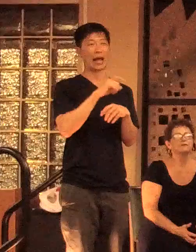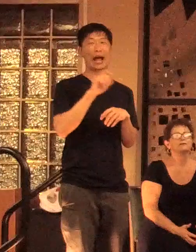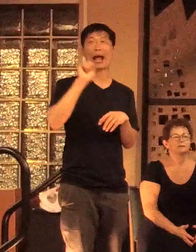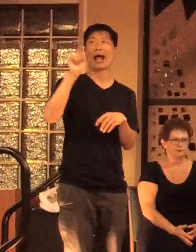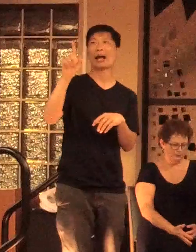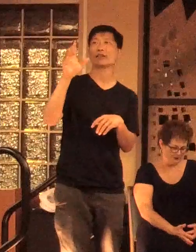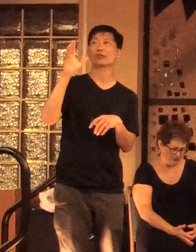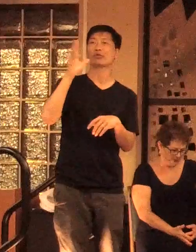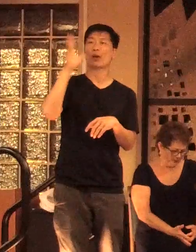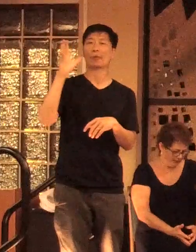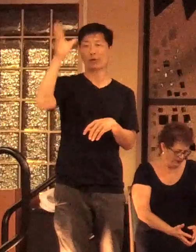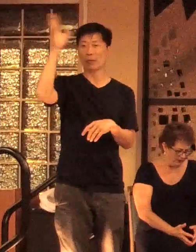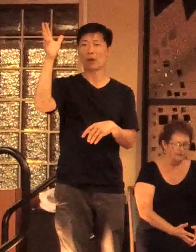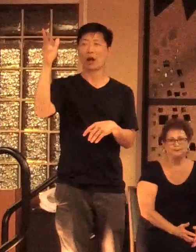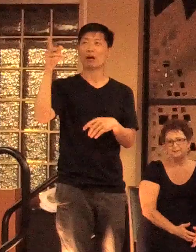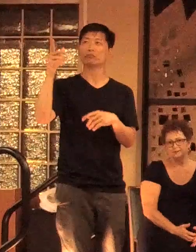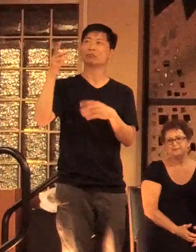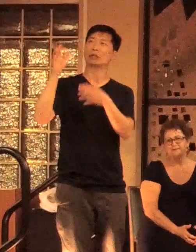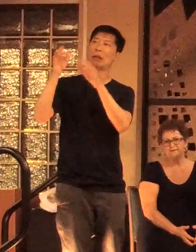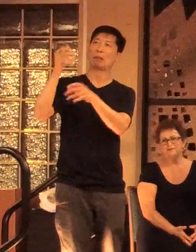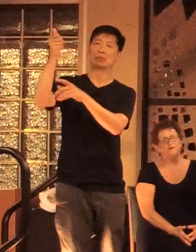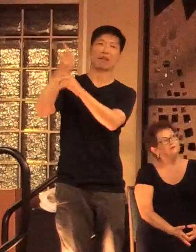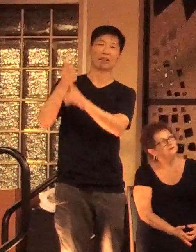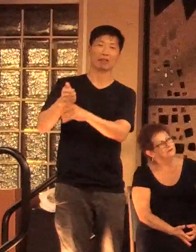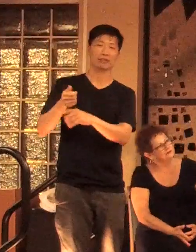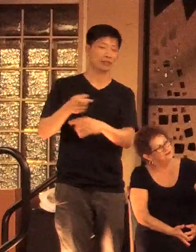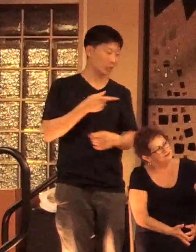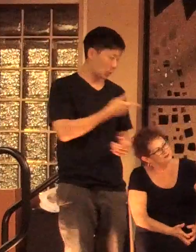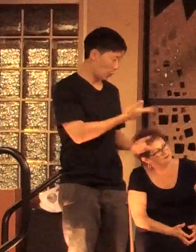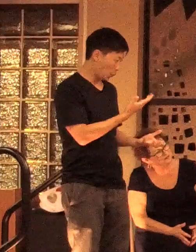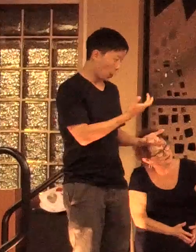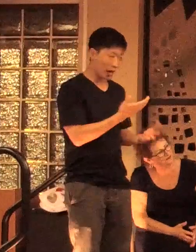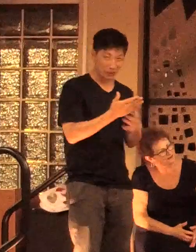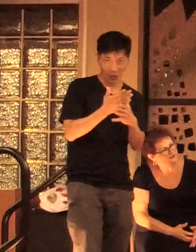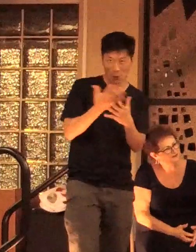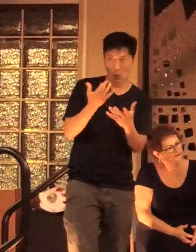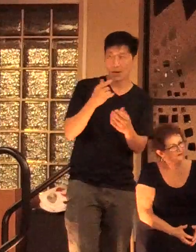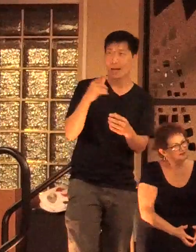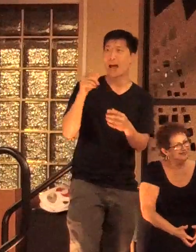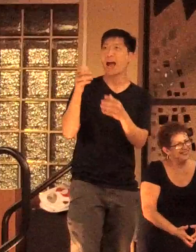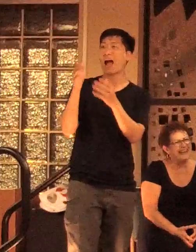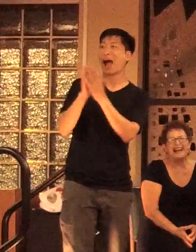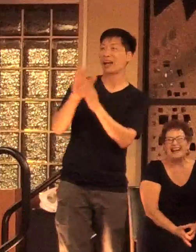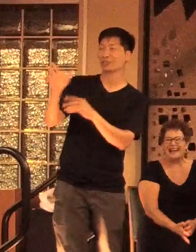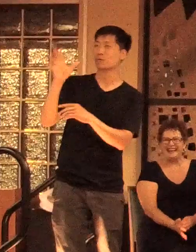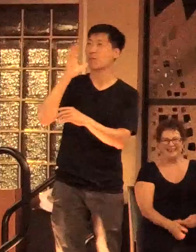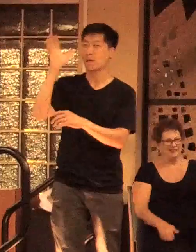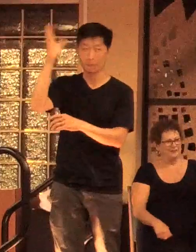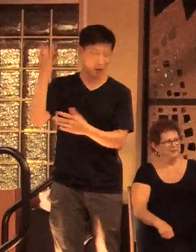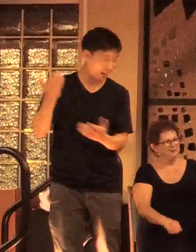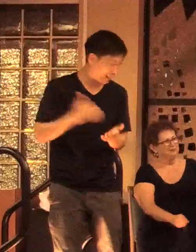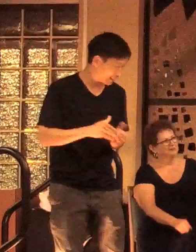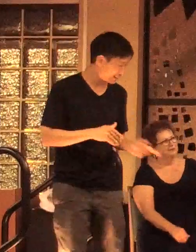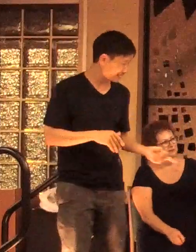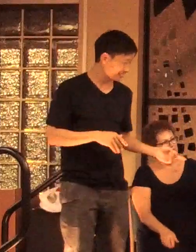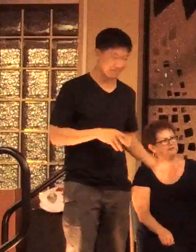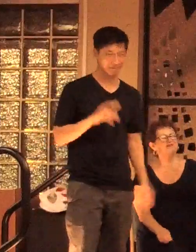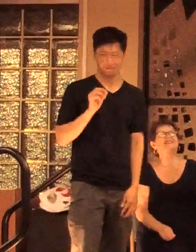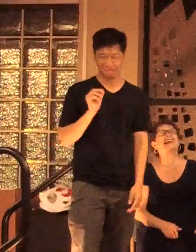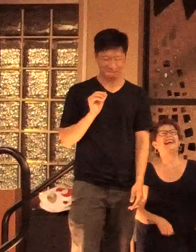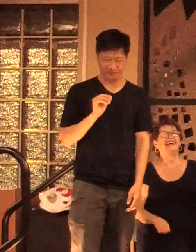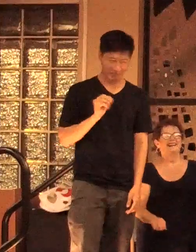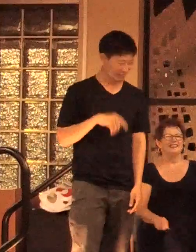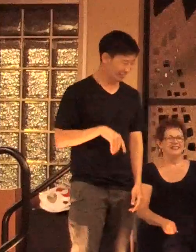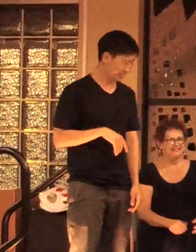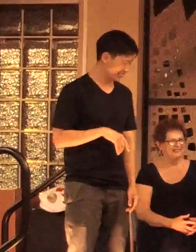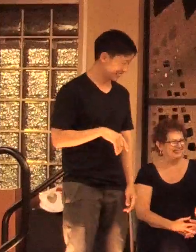grandparent about themselves. So, do you want to share what you asked grandpa or grandma about? No.